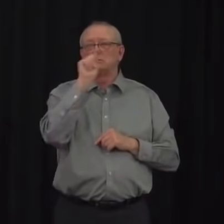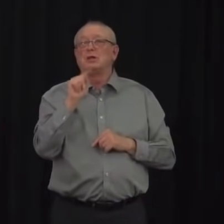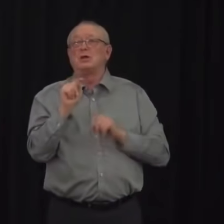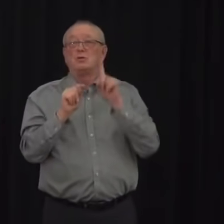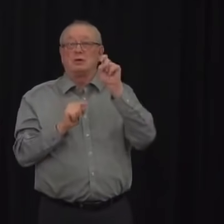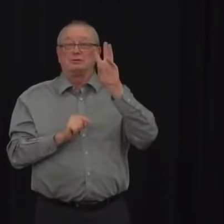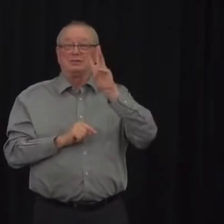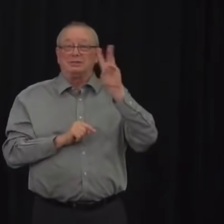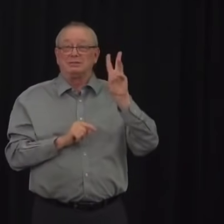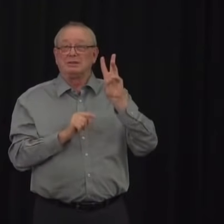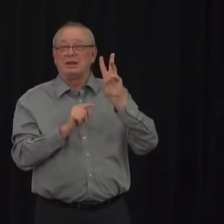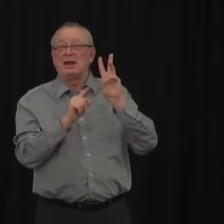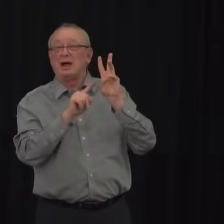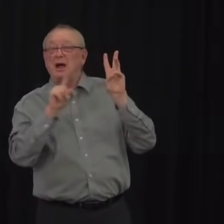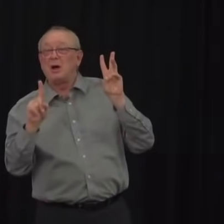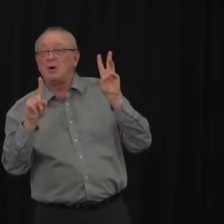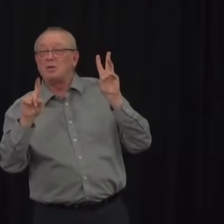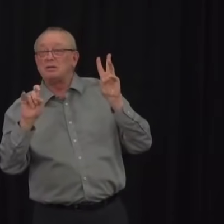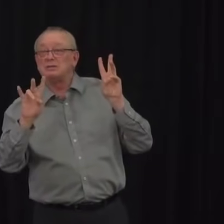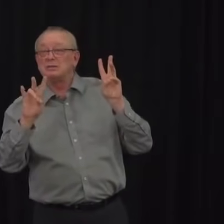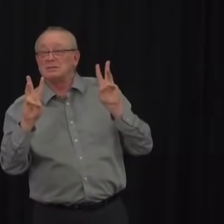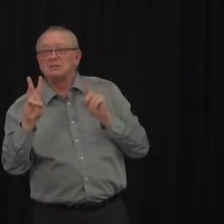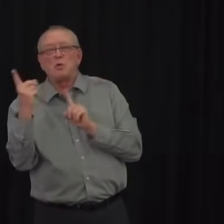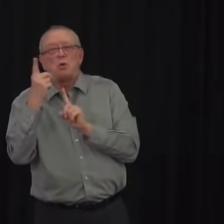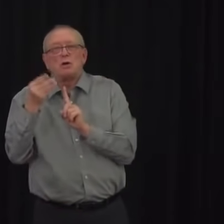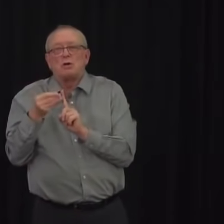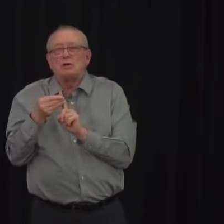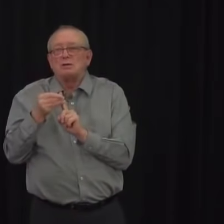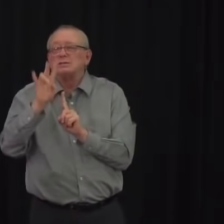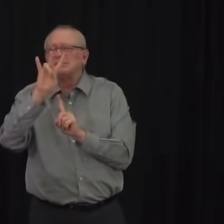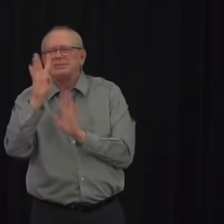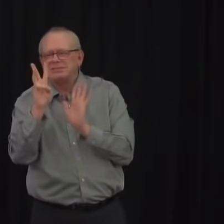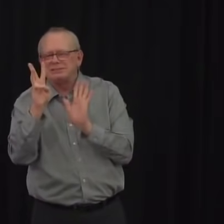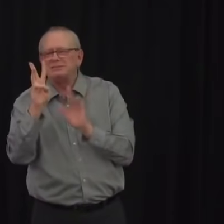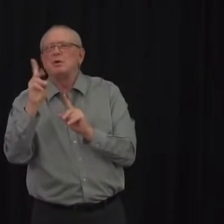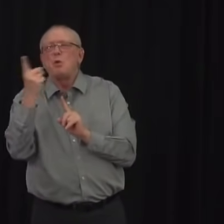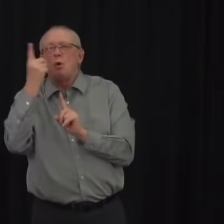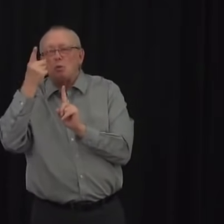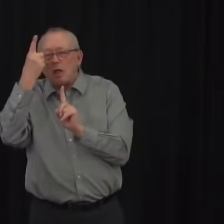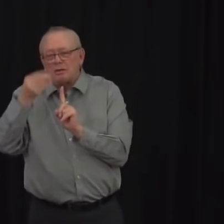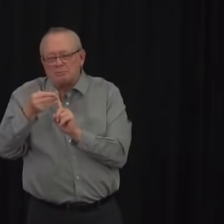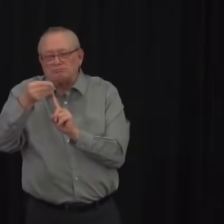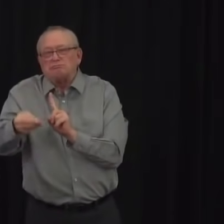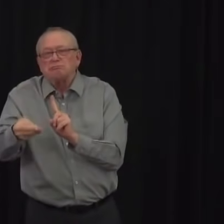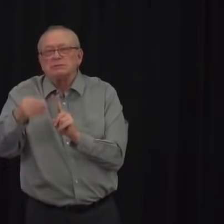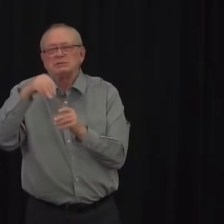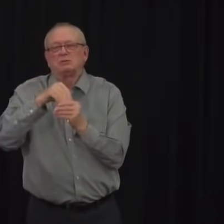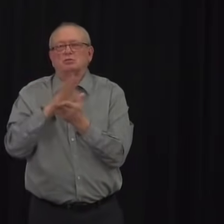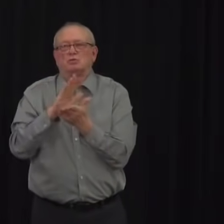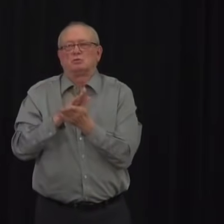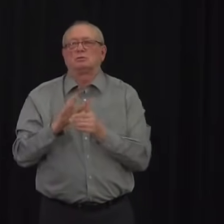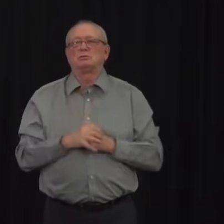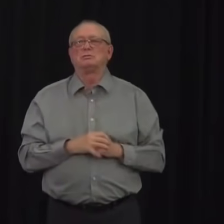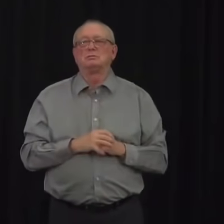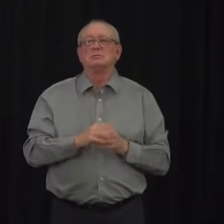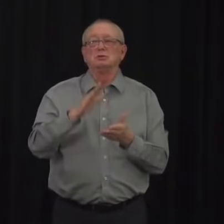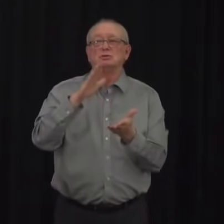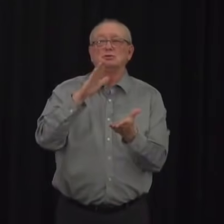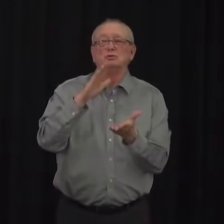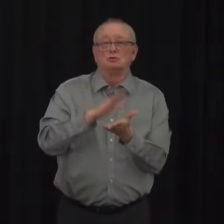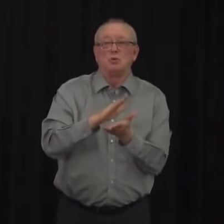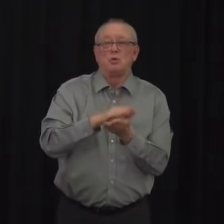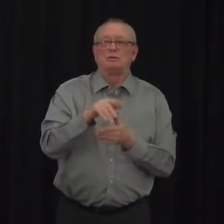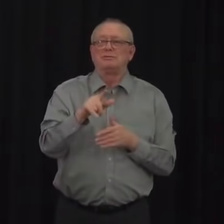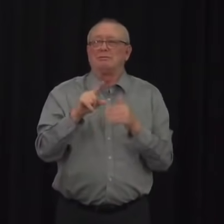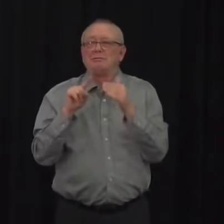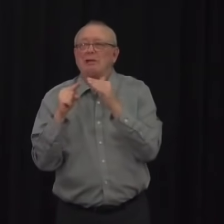result. Schools do not operate in a closed system. Students, guardians, teachers, parents, and staff